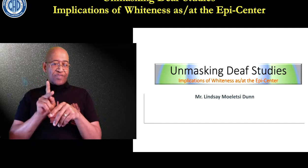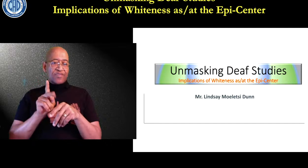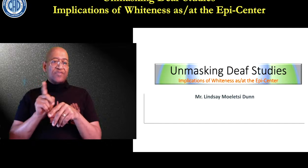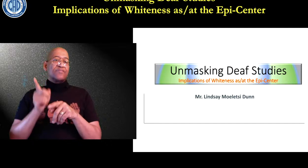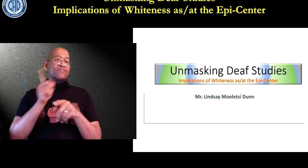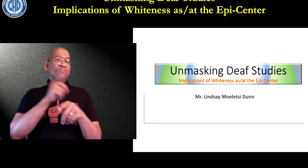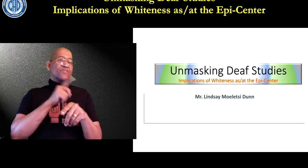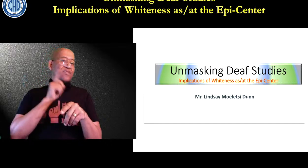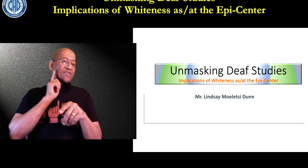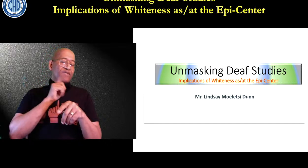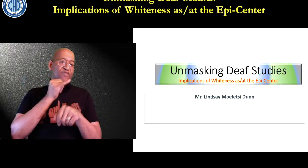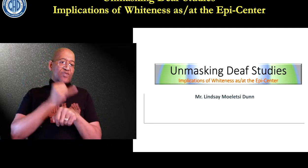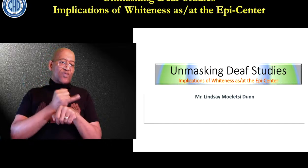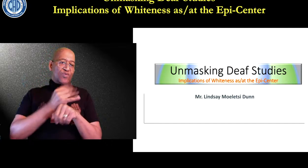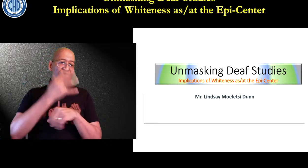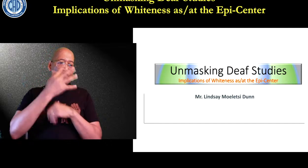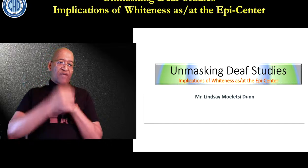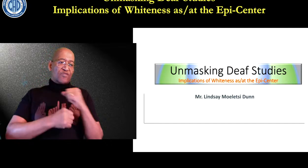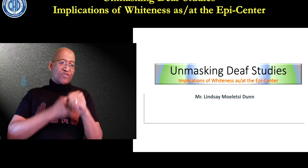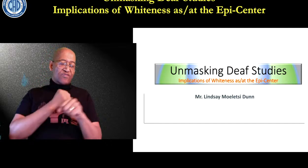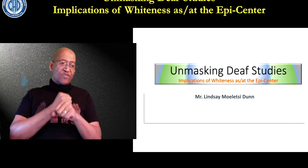schools.